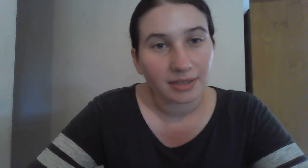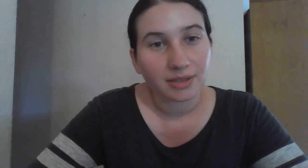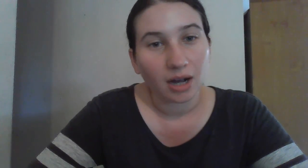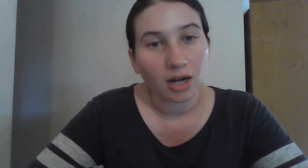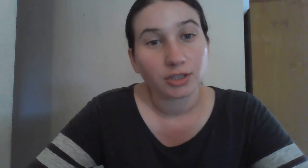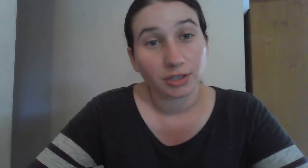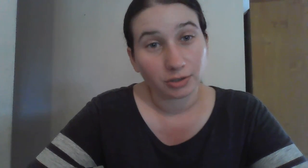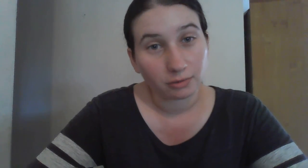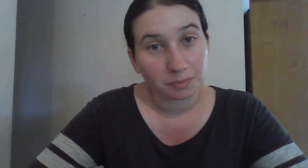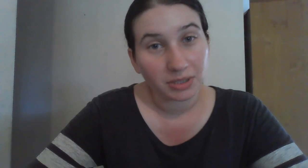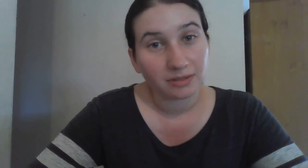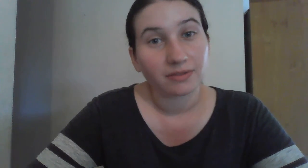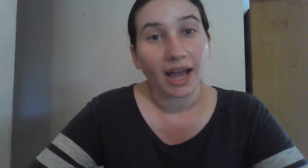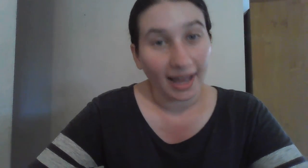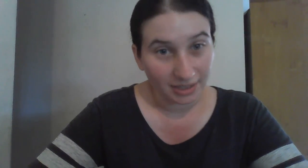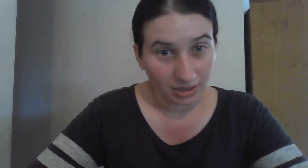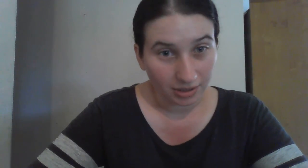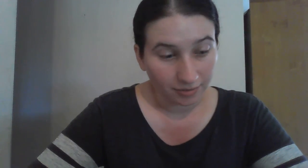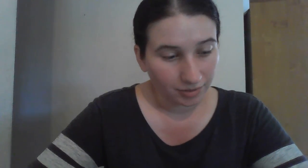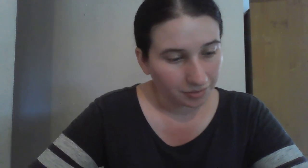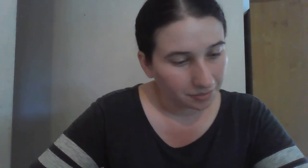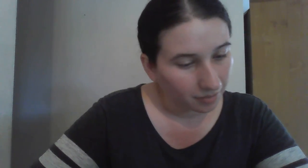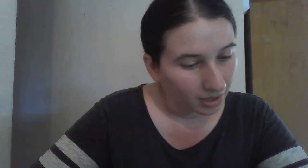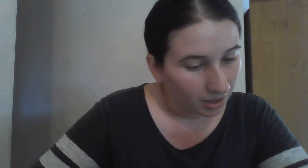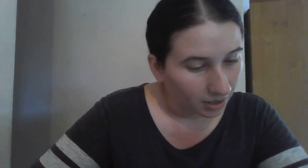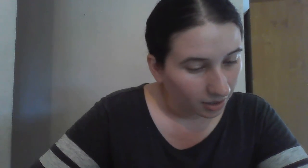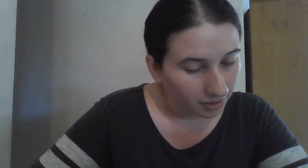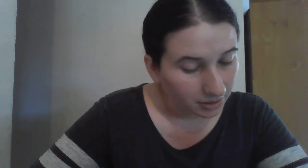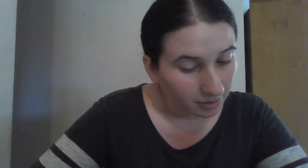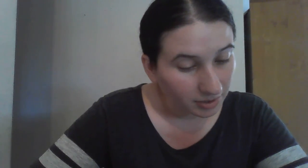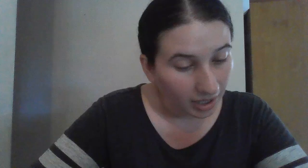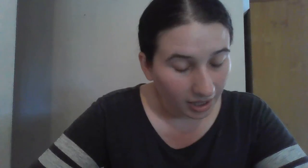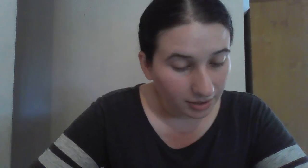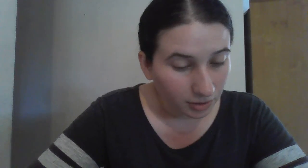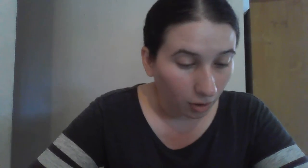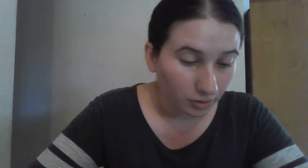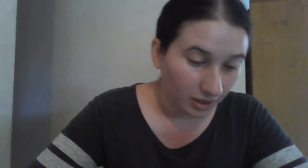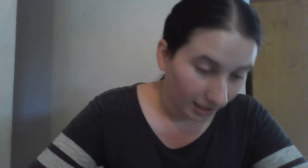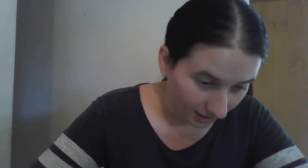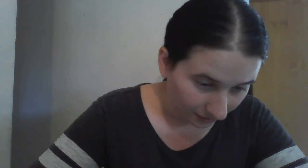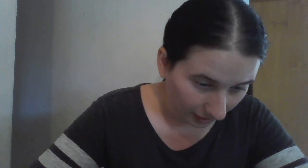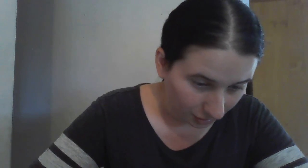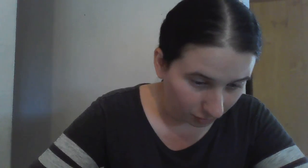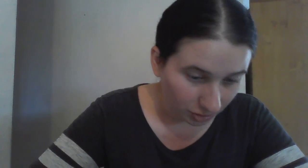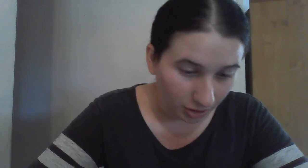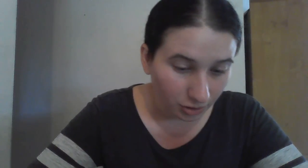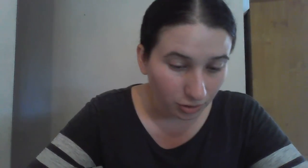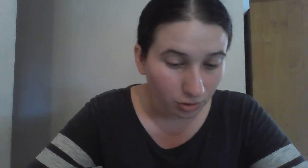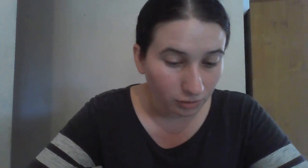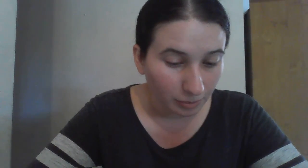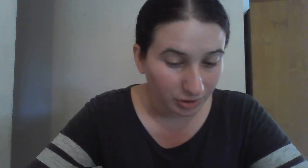Classifiers are descriptive adjectives. There are some signs called classifiers, which are used to